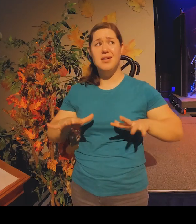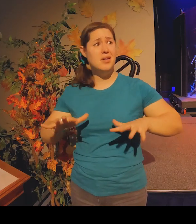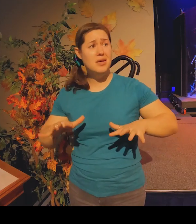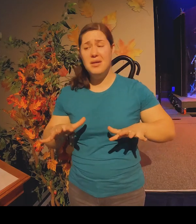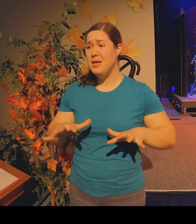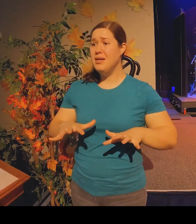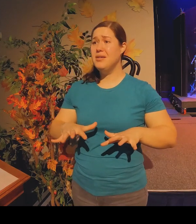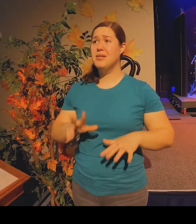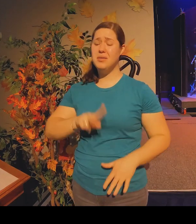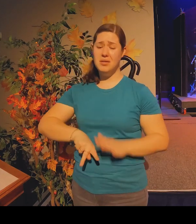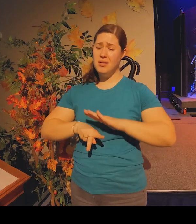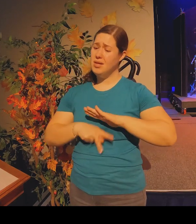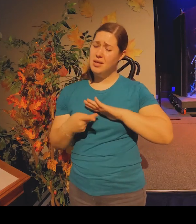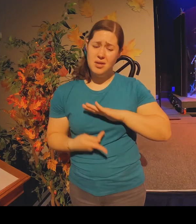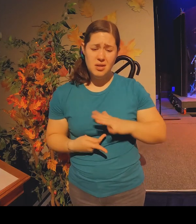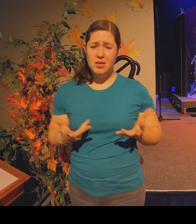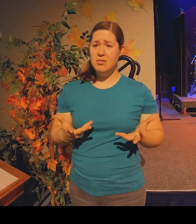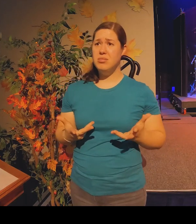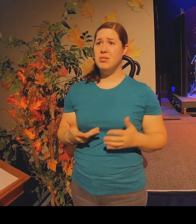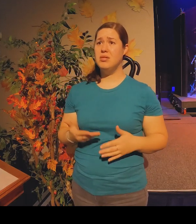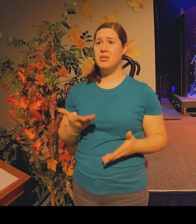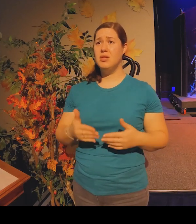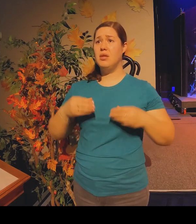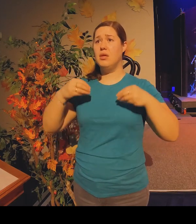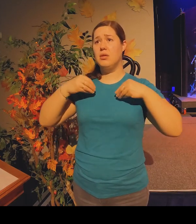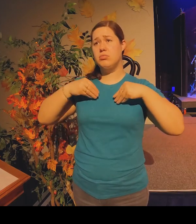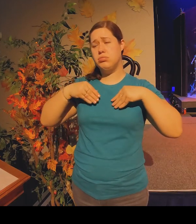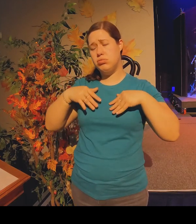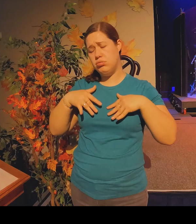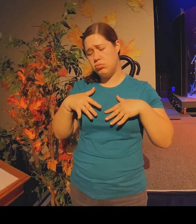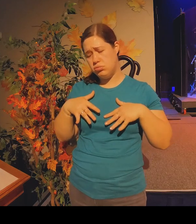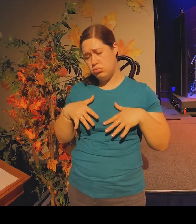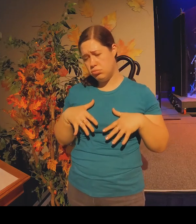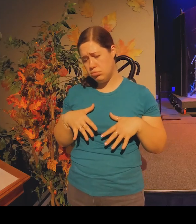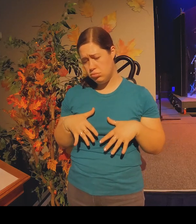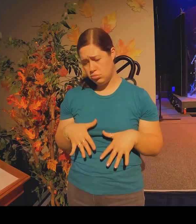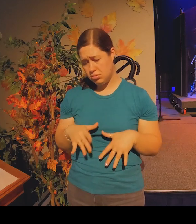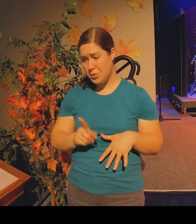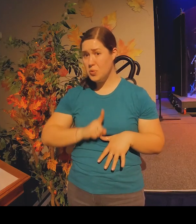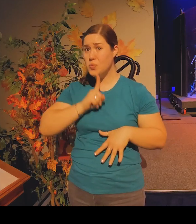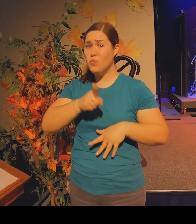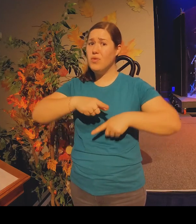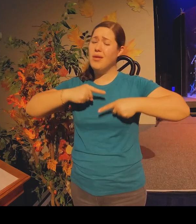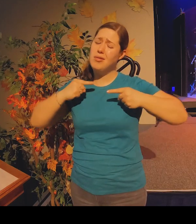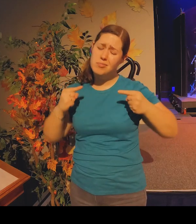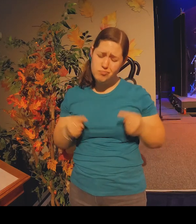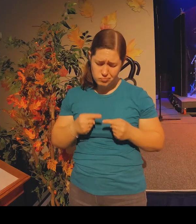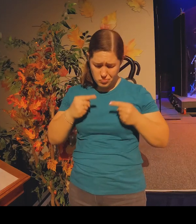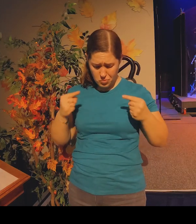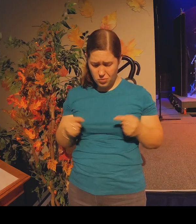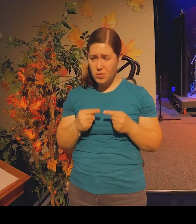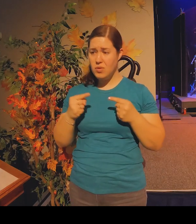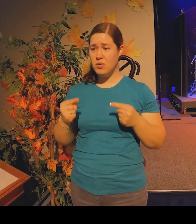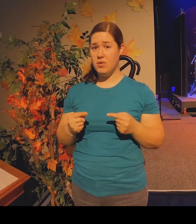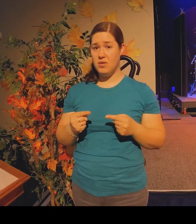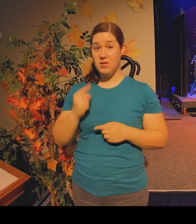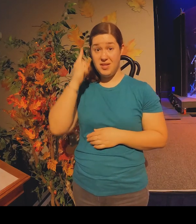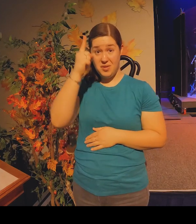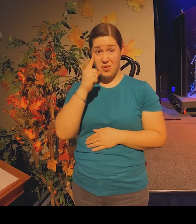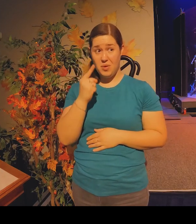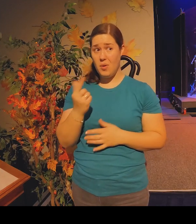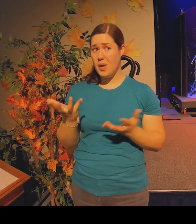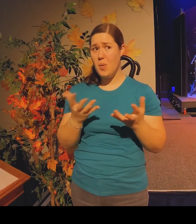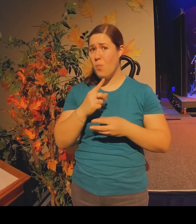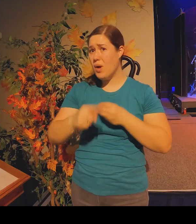anxiety and maybe some of you are depressed about it and you're really hurt. And maybe you think, what about that scripture you